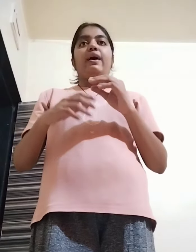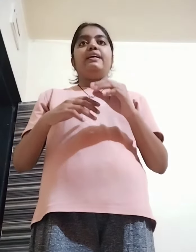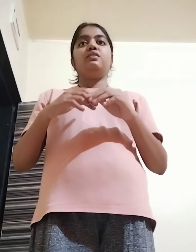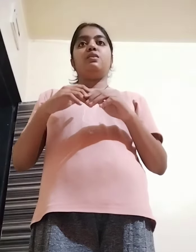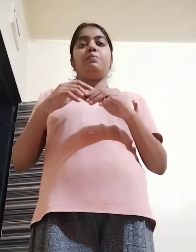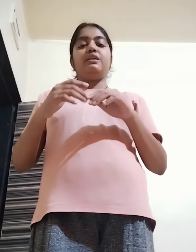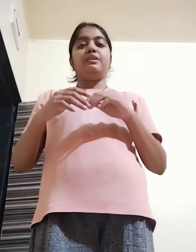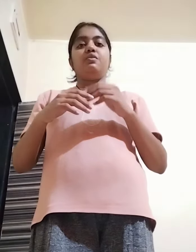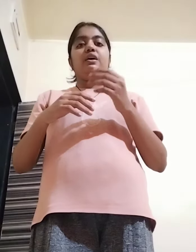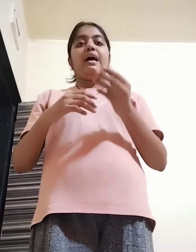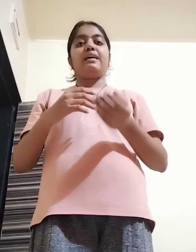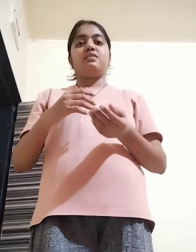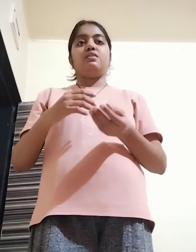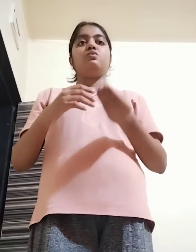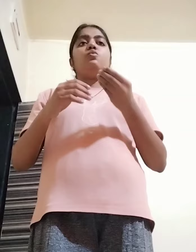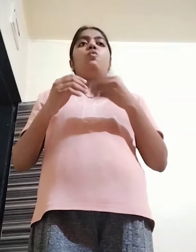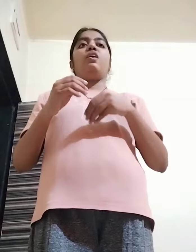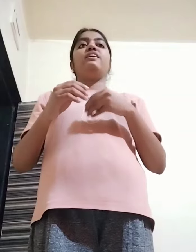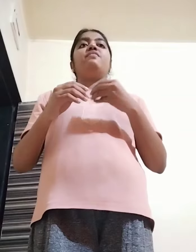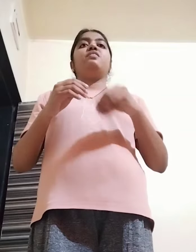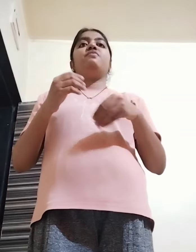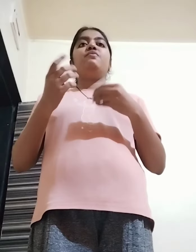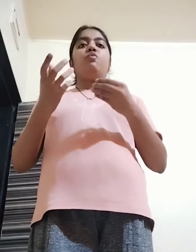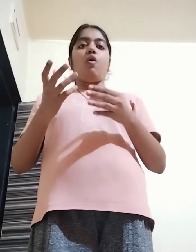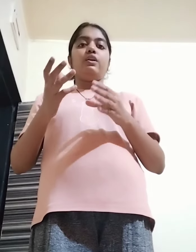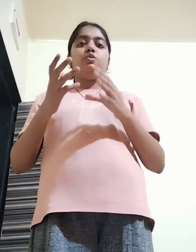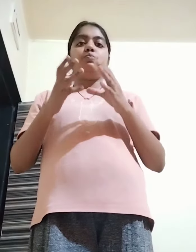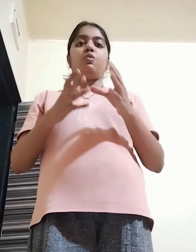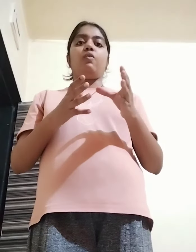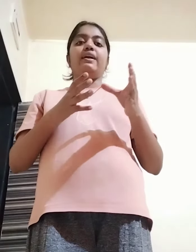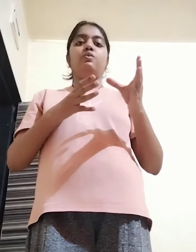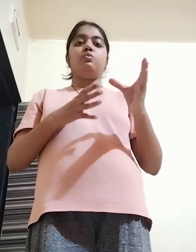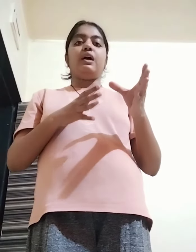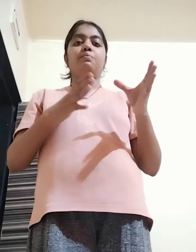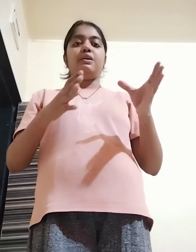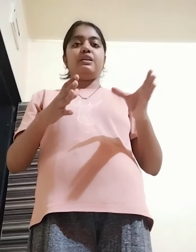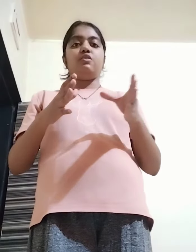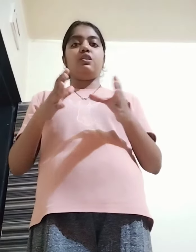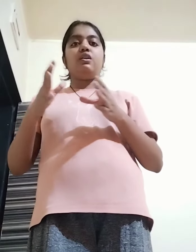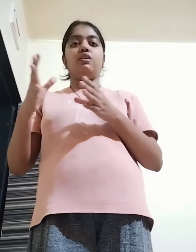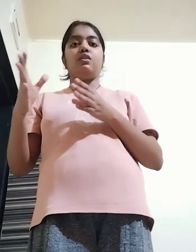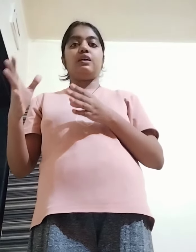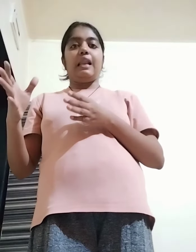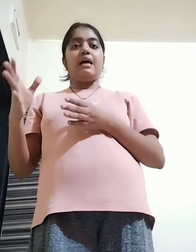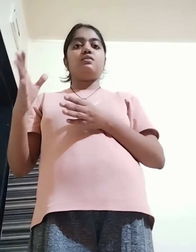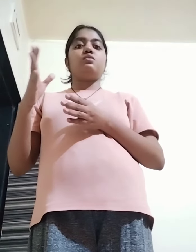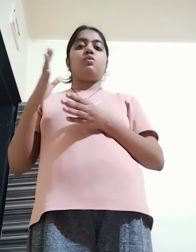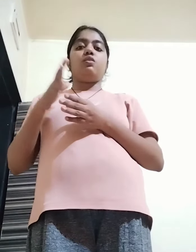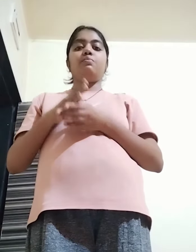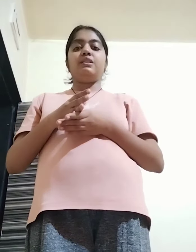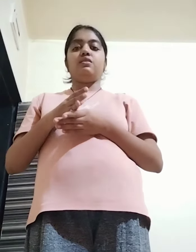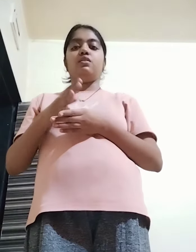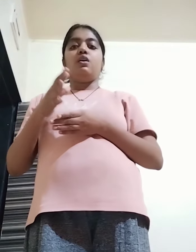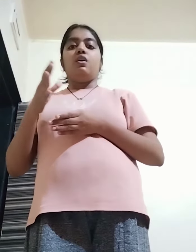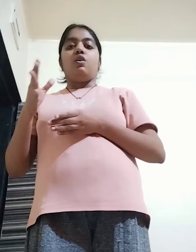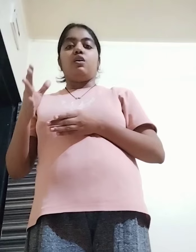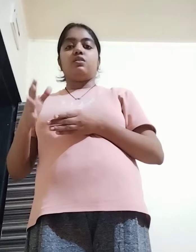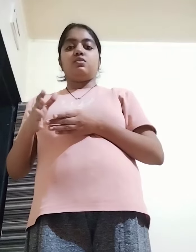provide the particular access whatever we want to provide to that particular class or method or